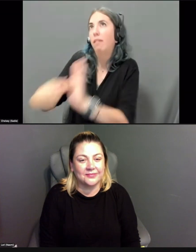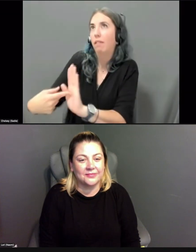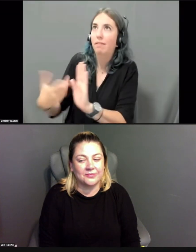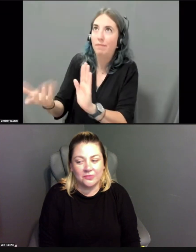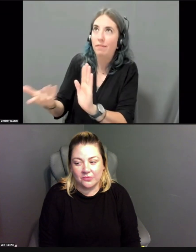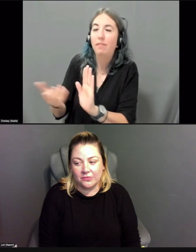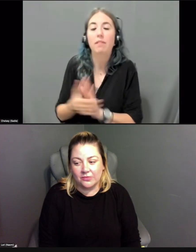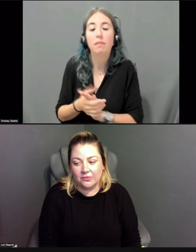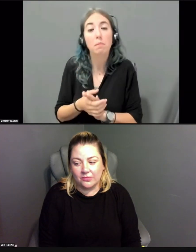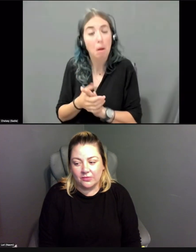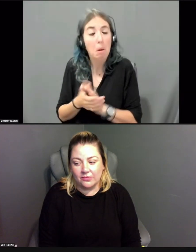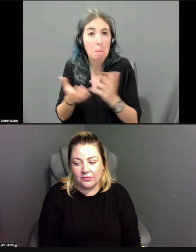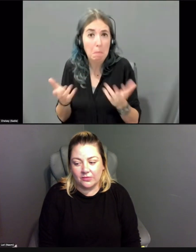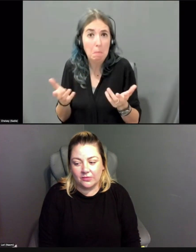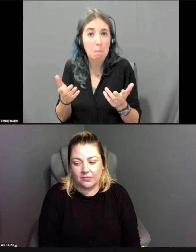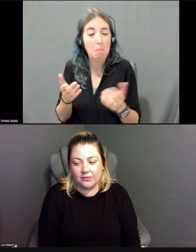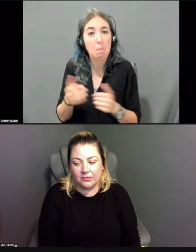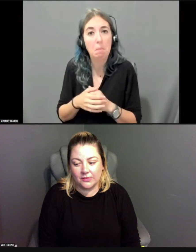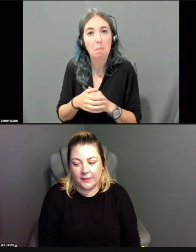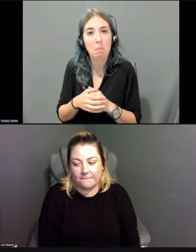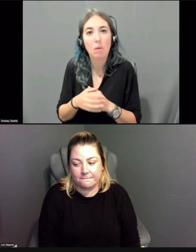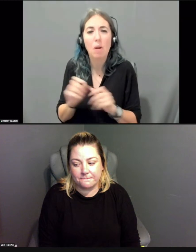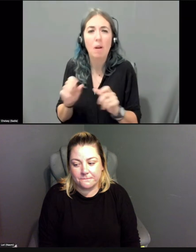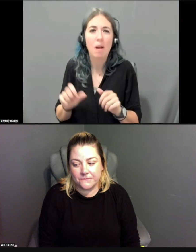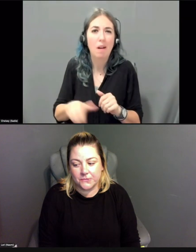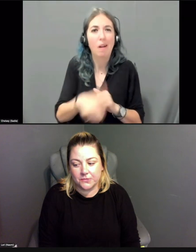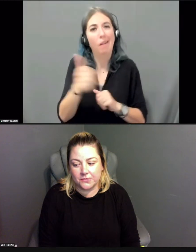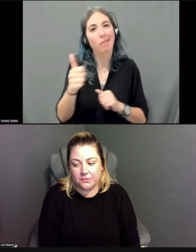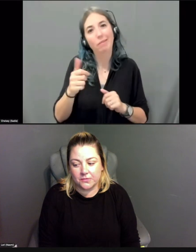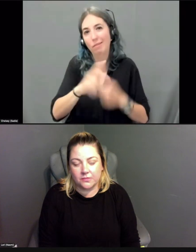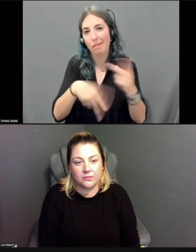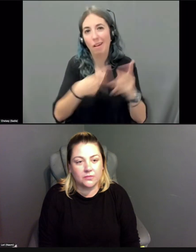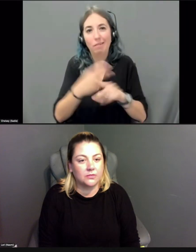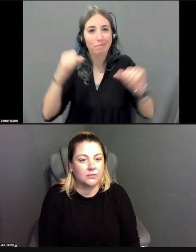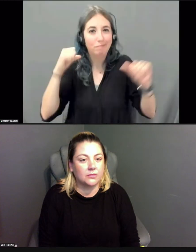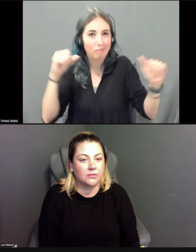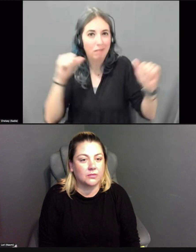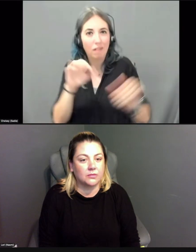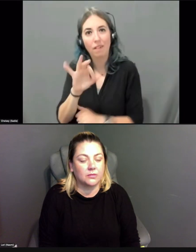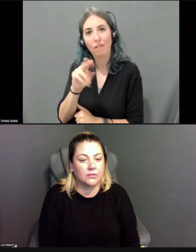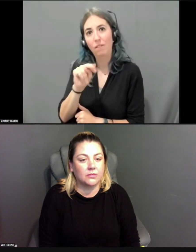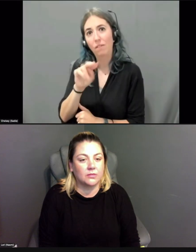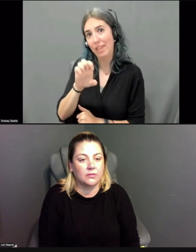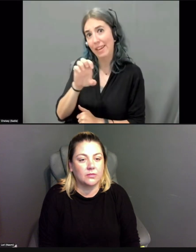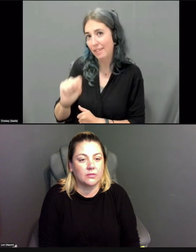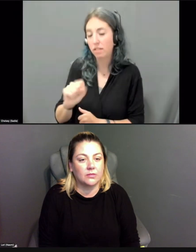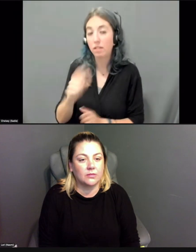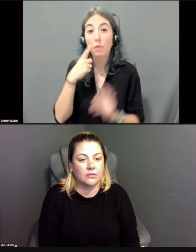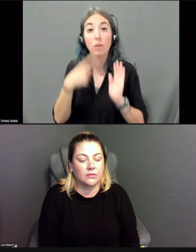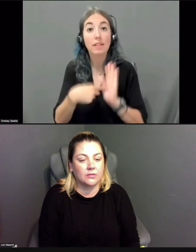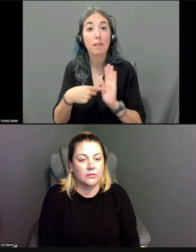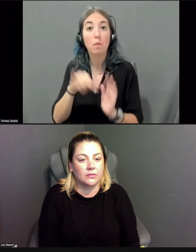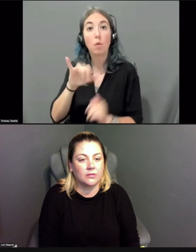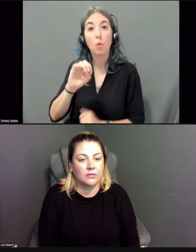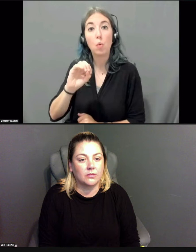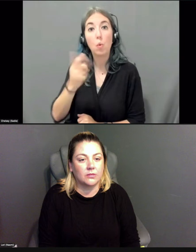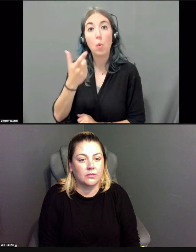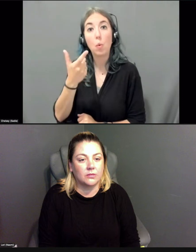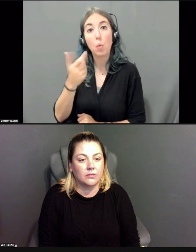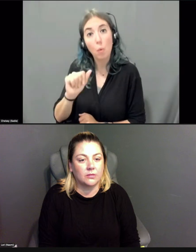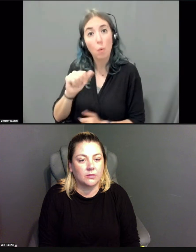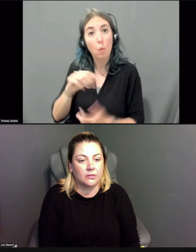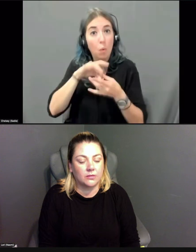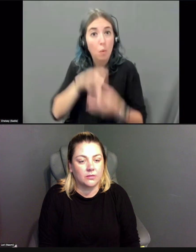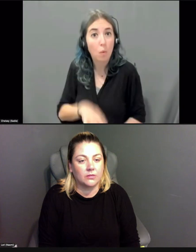for other modalities of fitness, even in the yoga world, or in